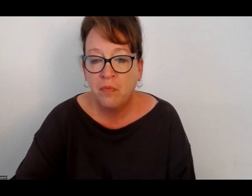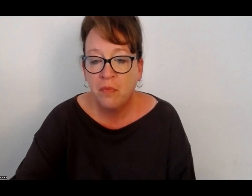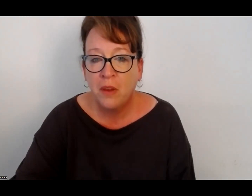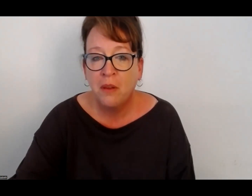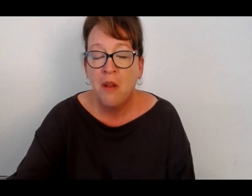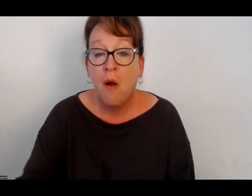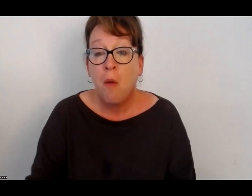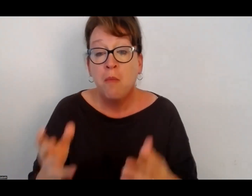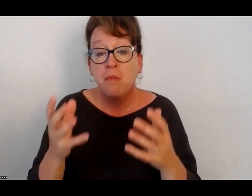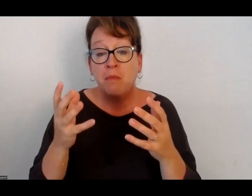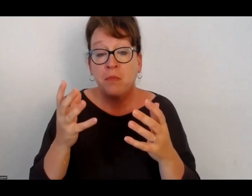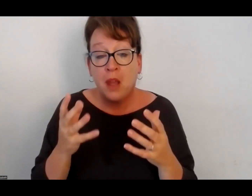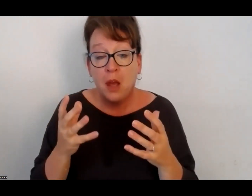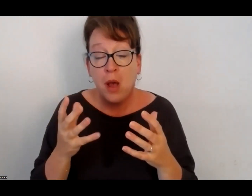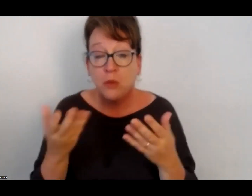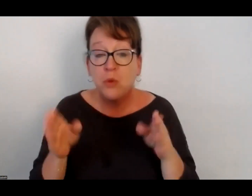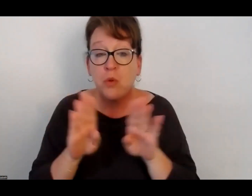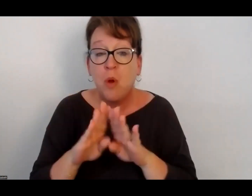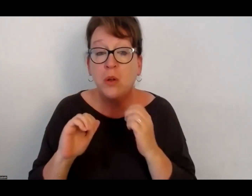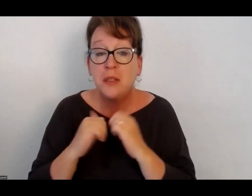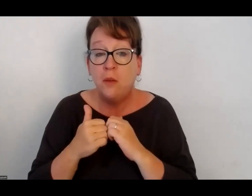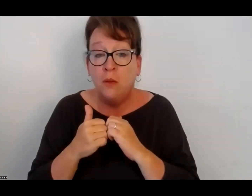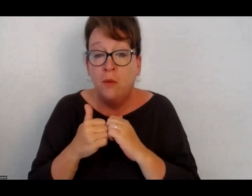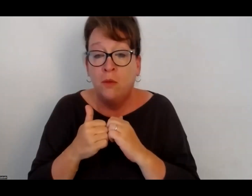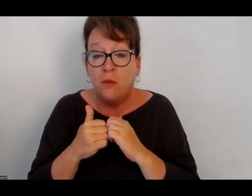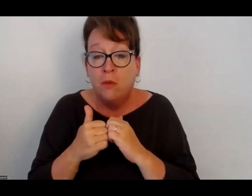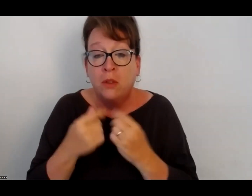I want to just close with the